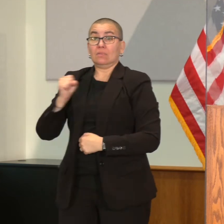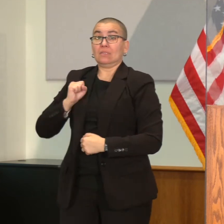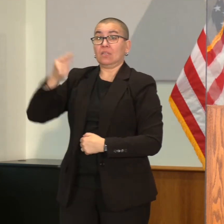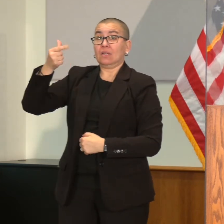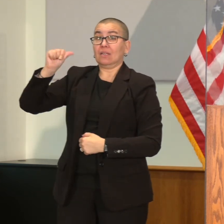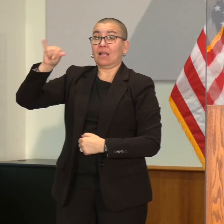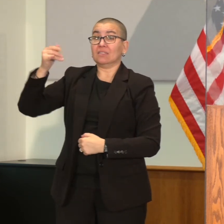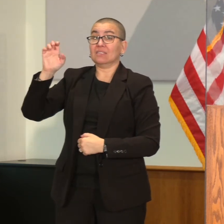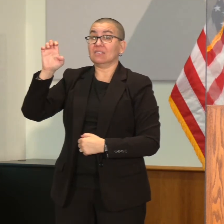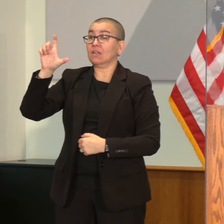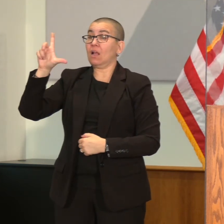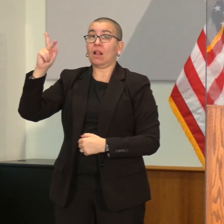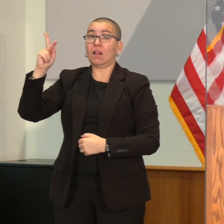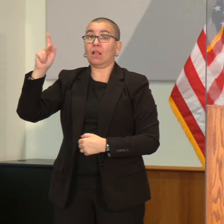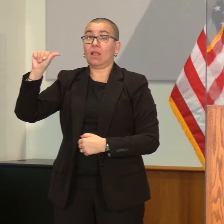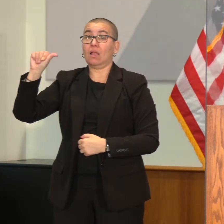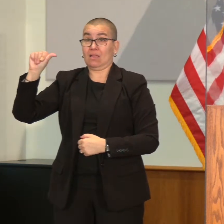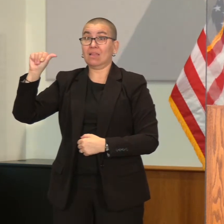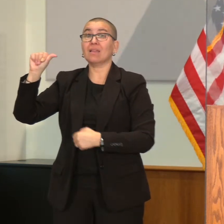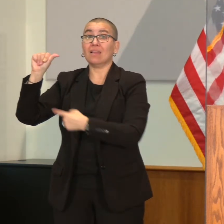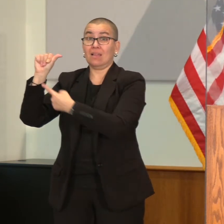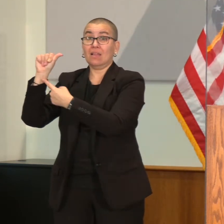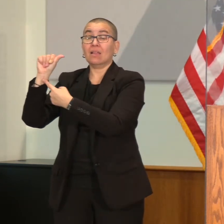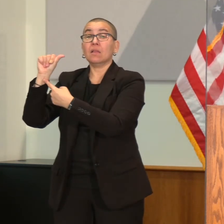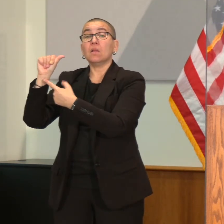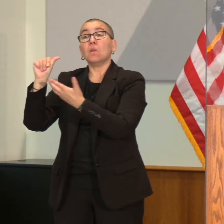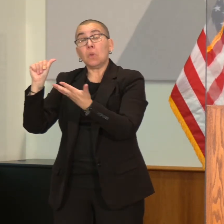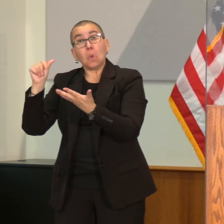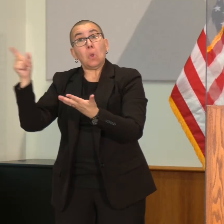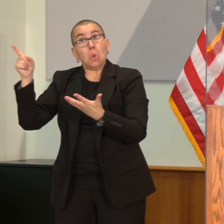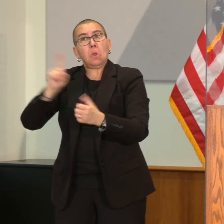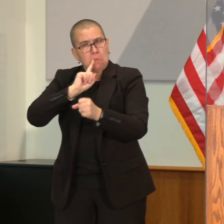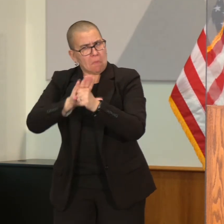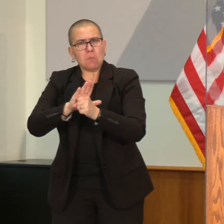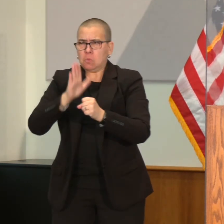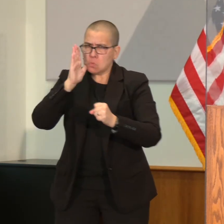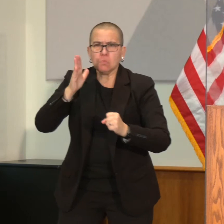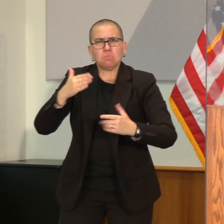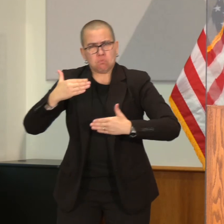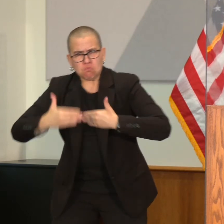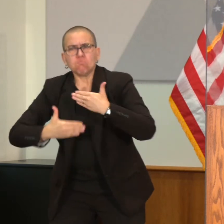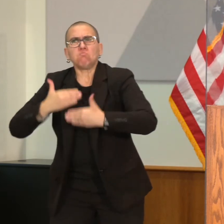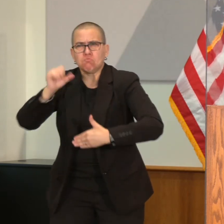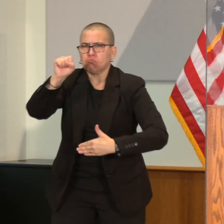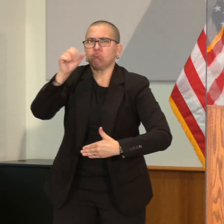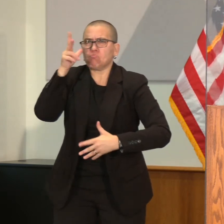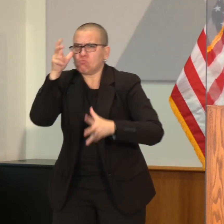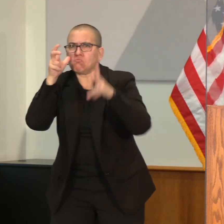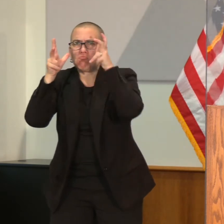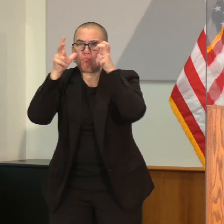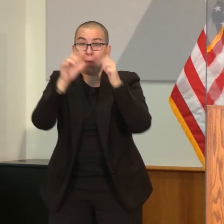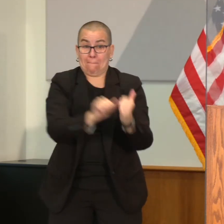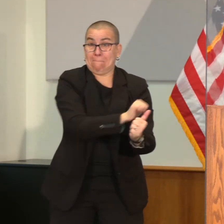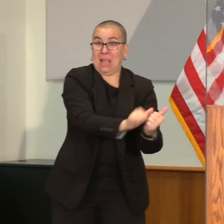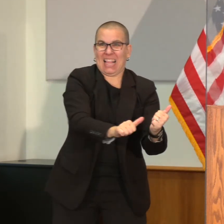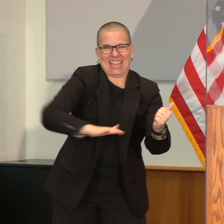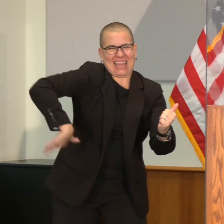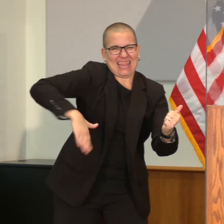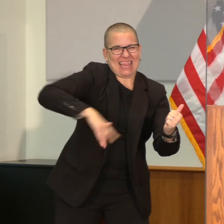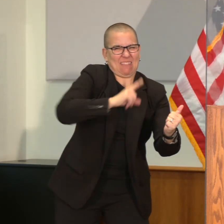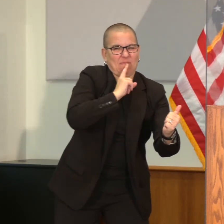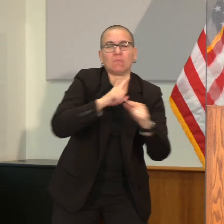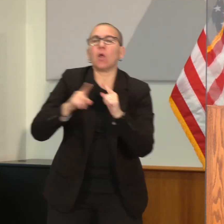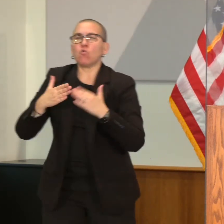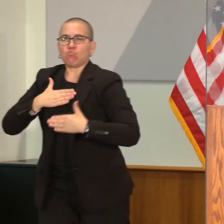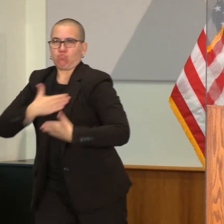process play out, he won't commit to actually passing the reforms we desperately need. Right now, we have a window